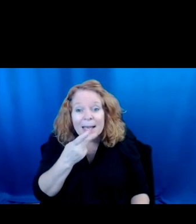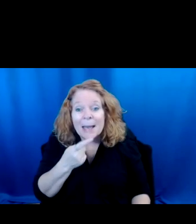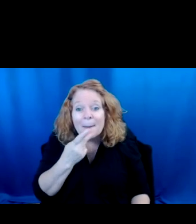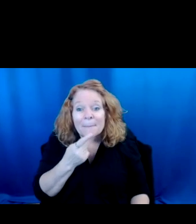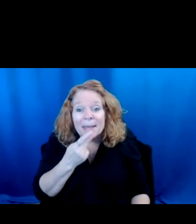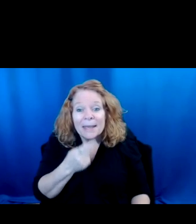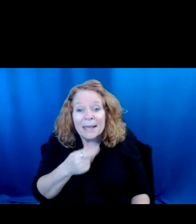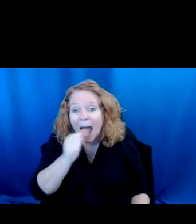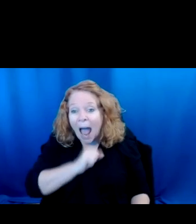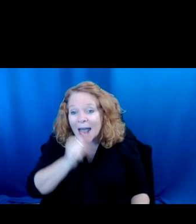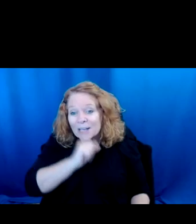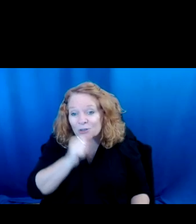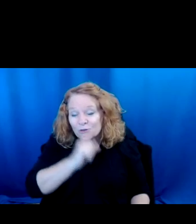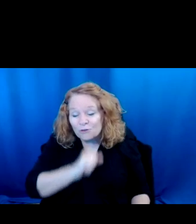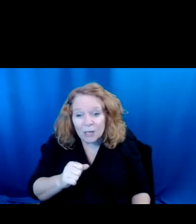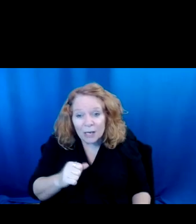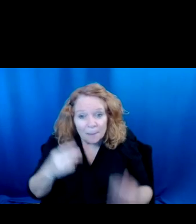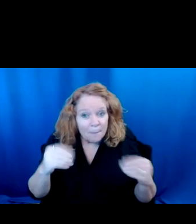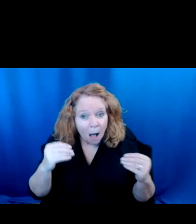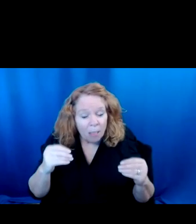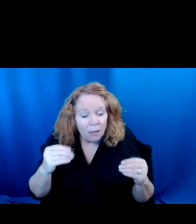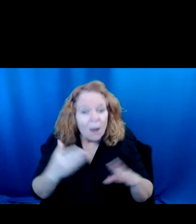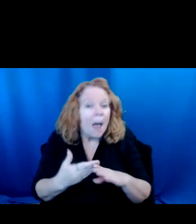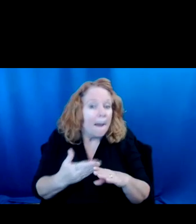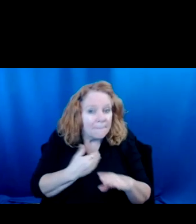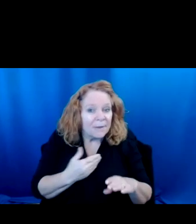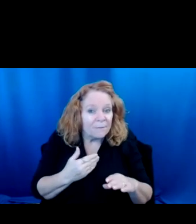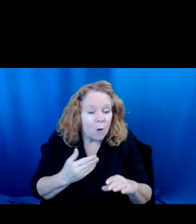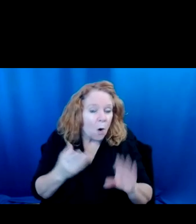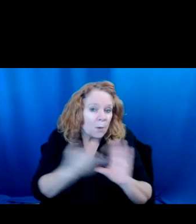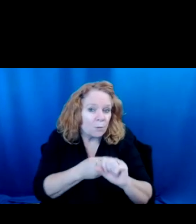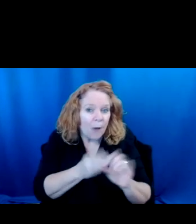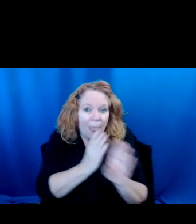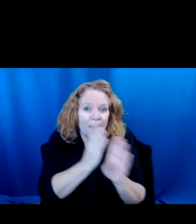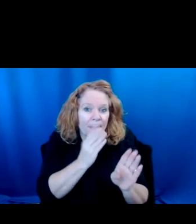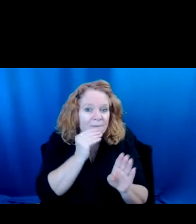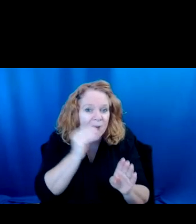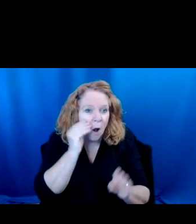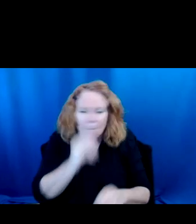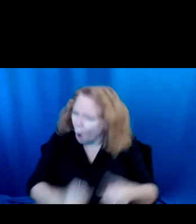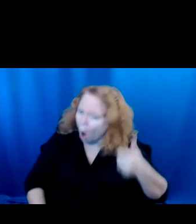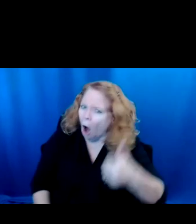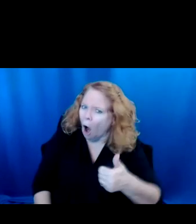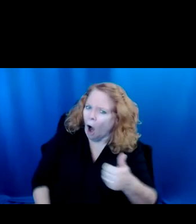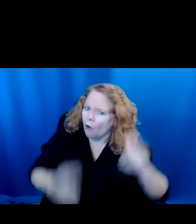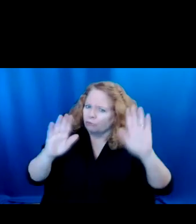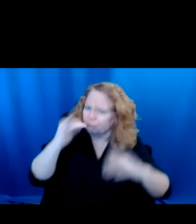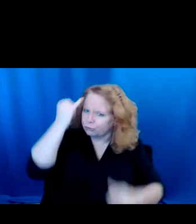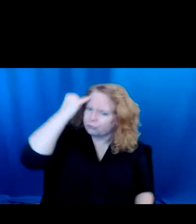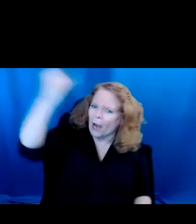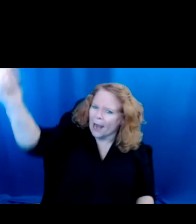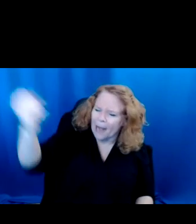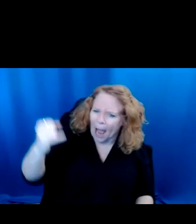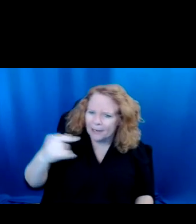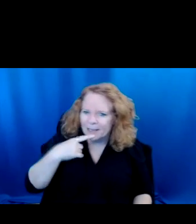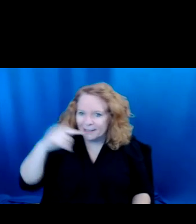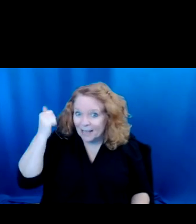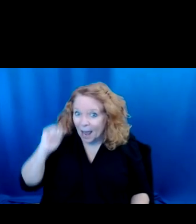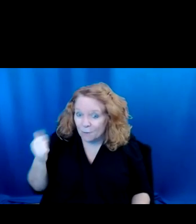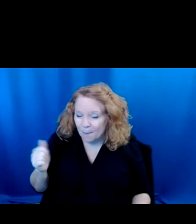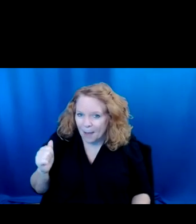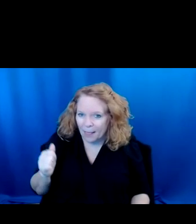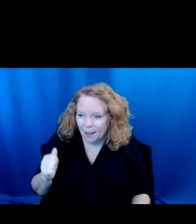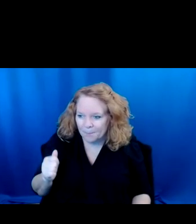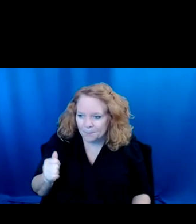parlour before it's time to get the bus home. Hey, that's a great idea, shouted Arabella as she started